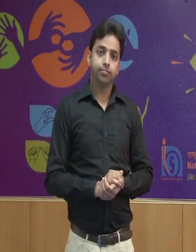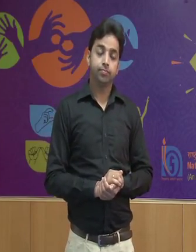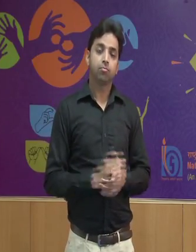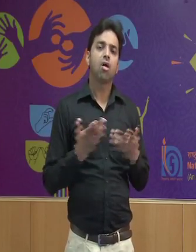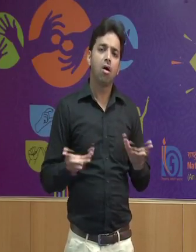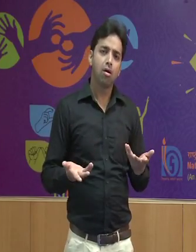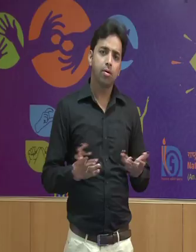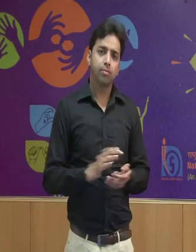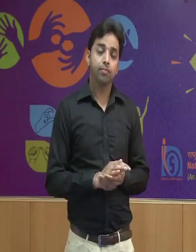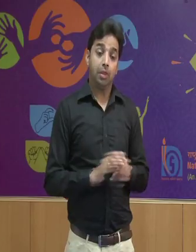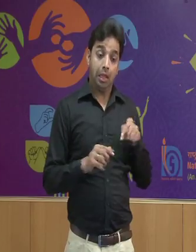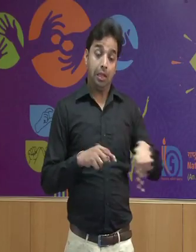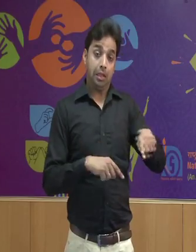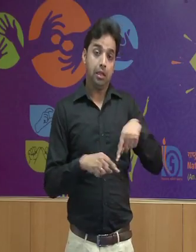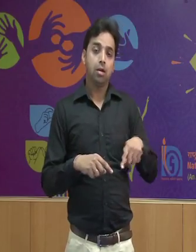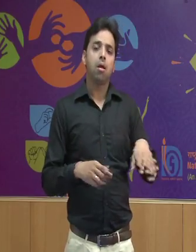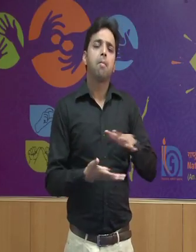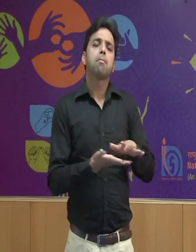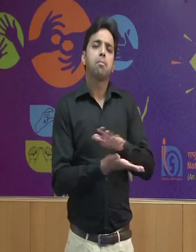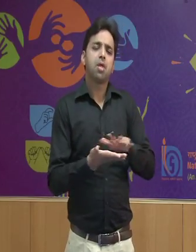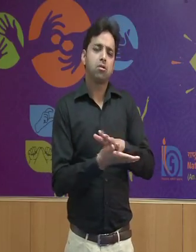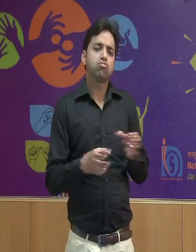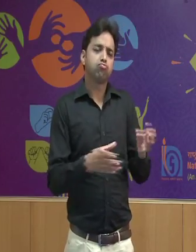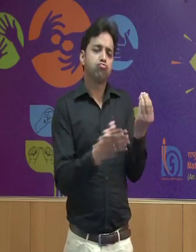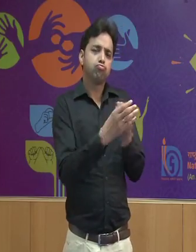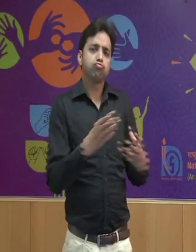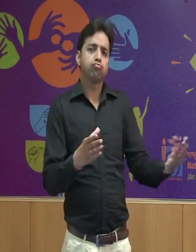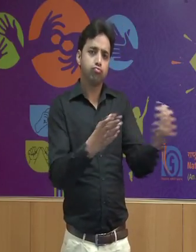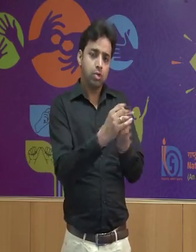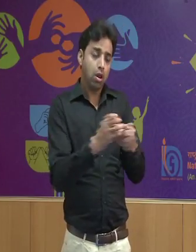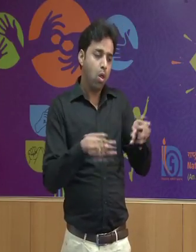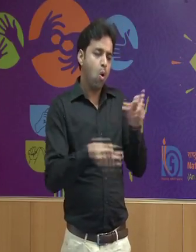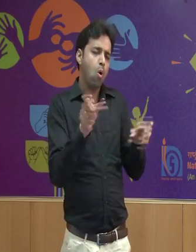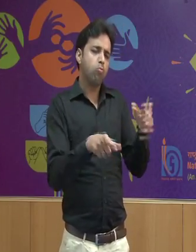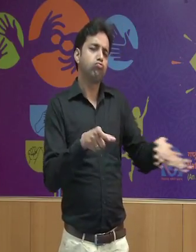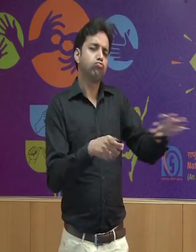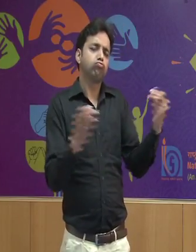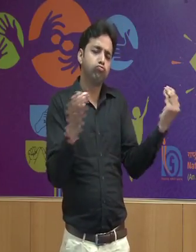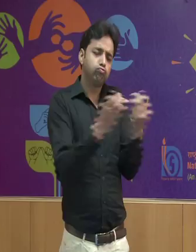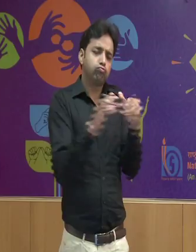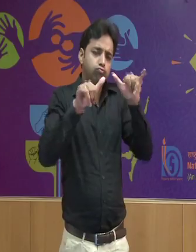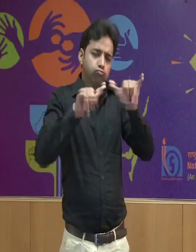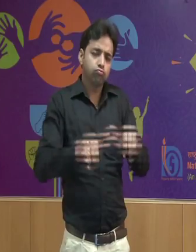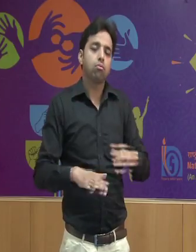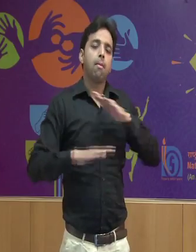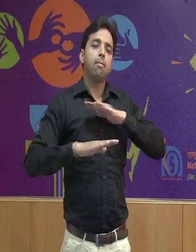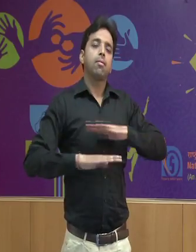However, there is a basic unity among them and all the people live together peacefully.